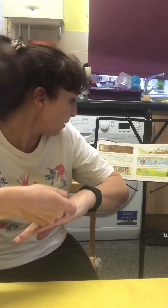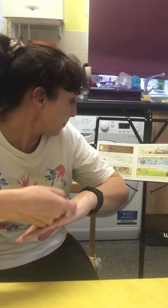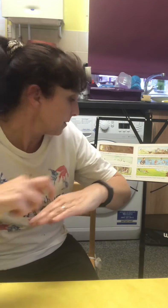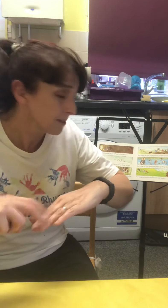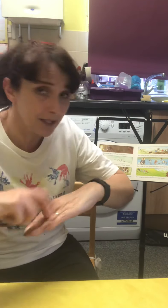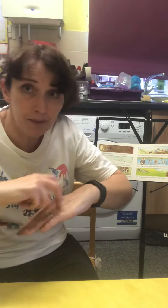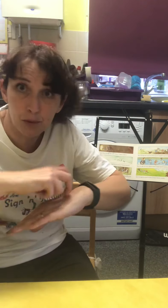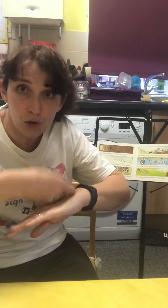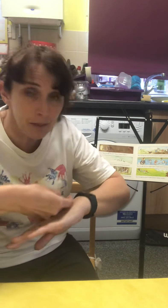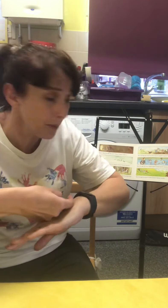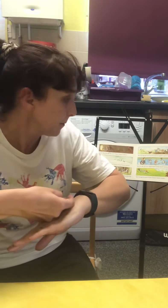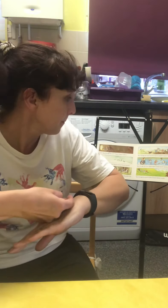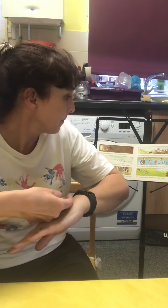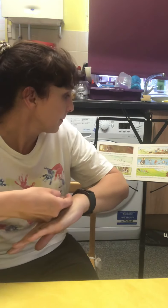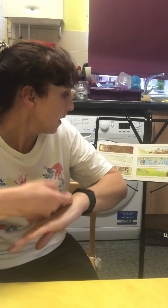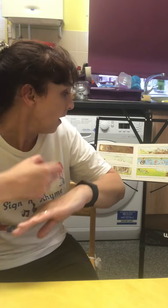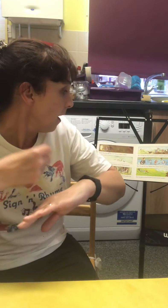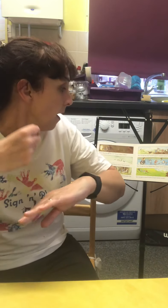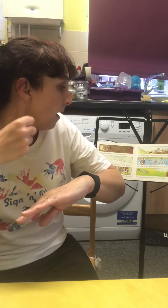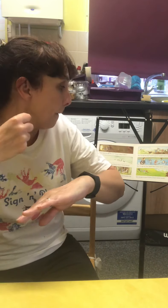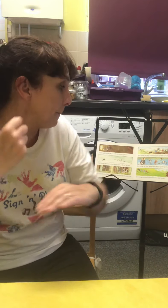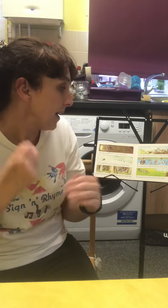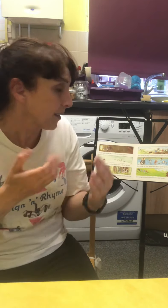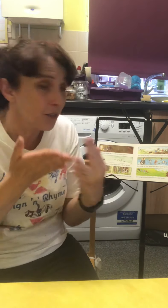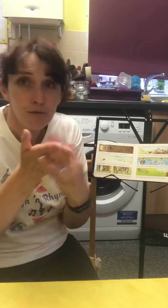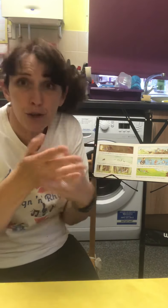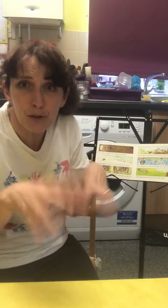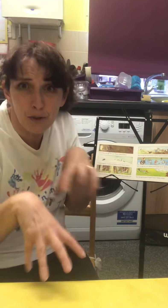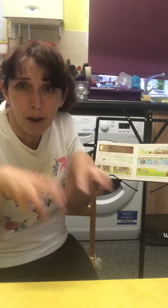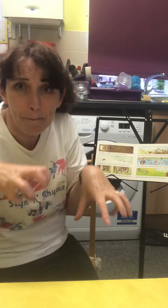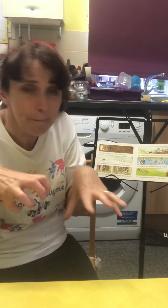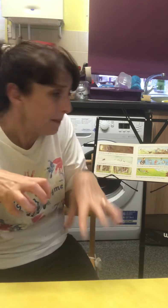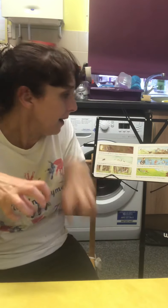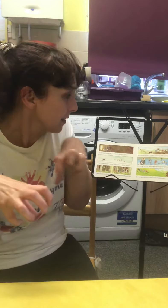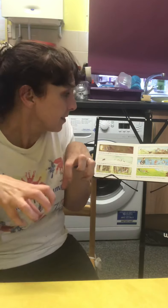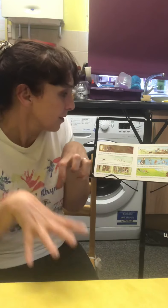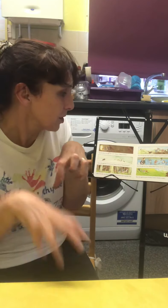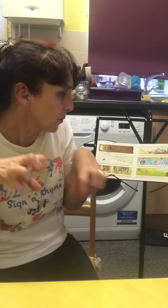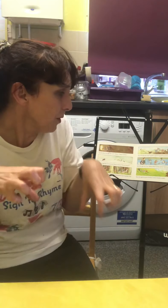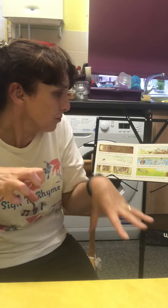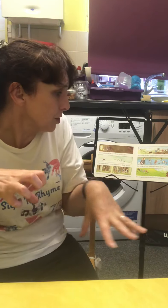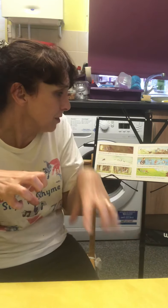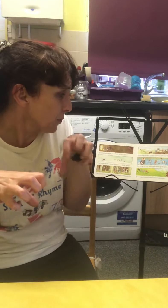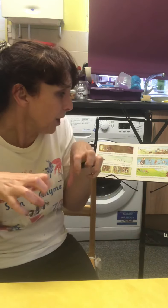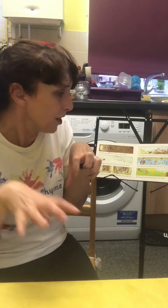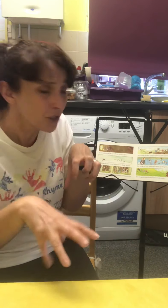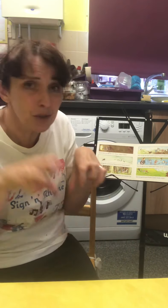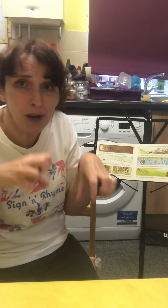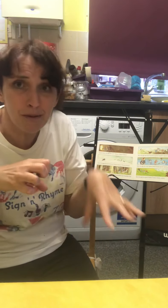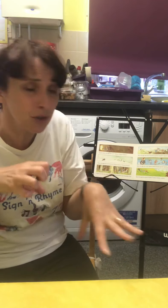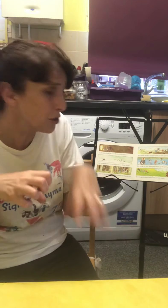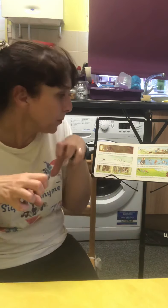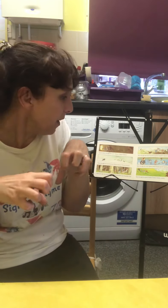trip, stumble trip. Back through the mud, squelchy squirch, squelch